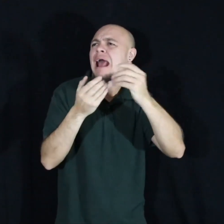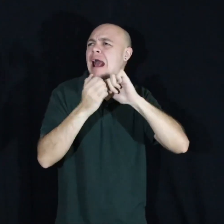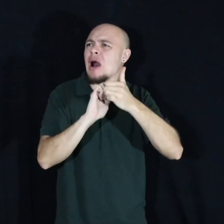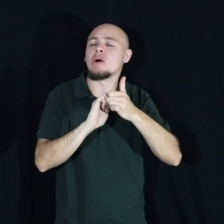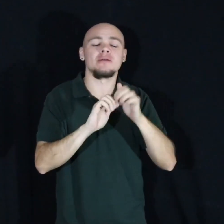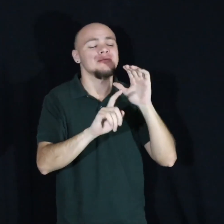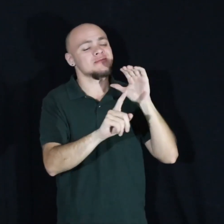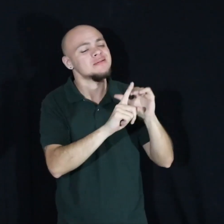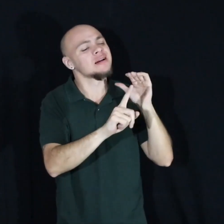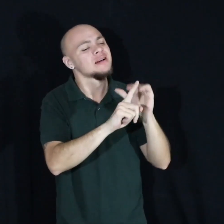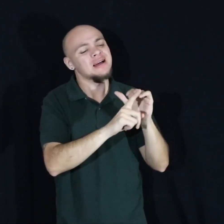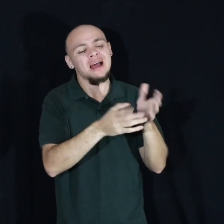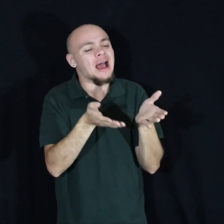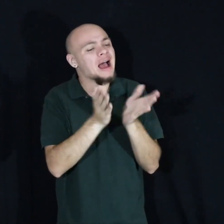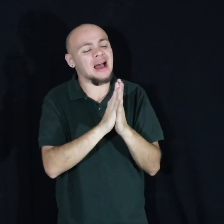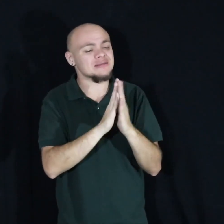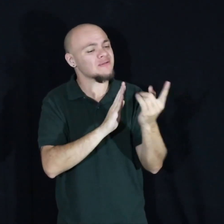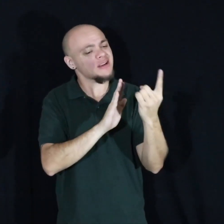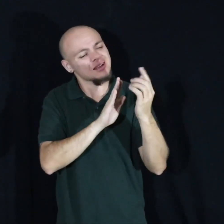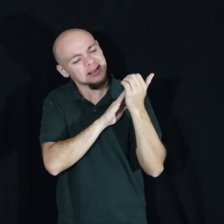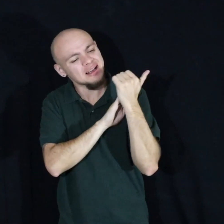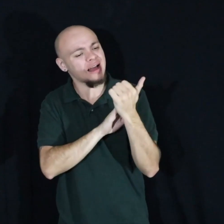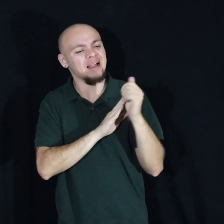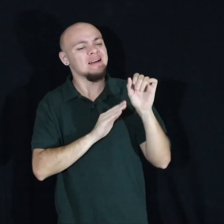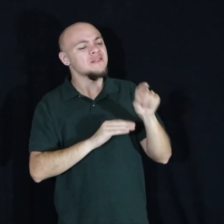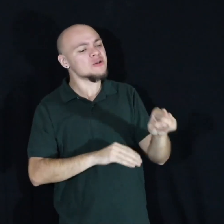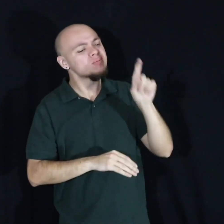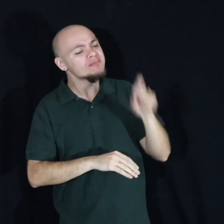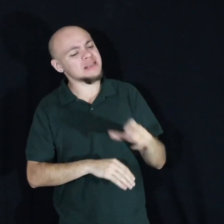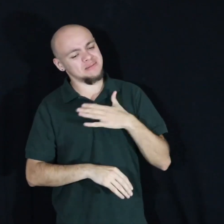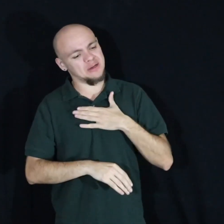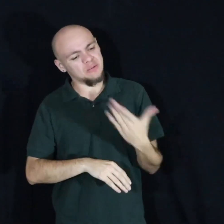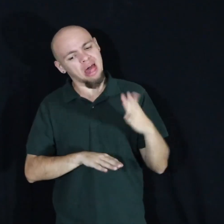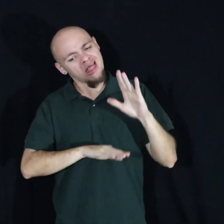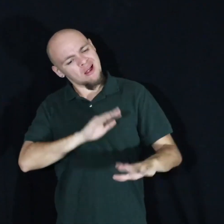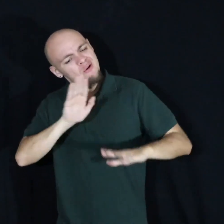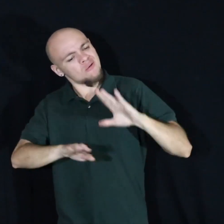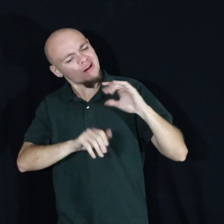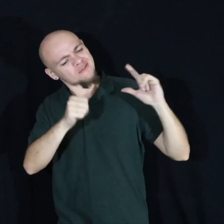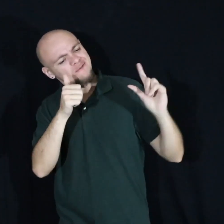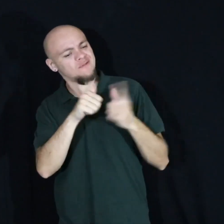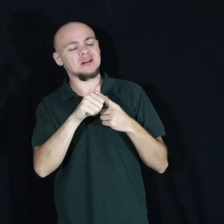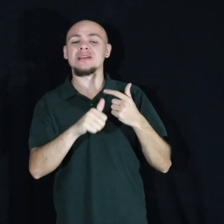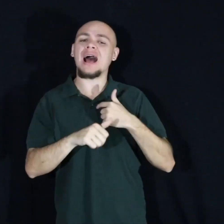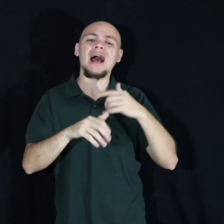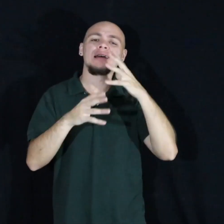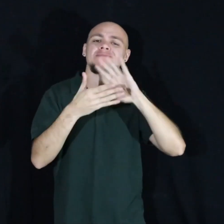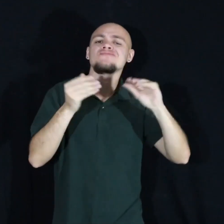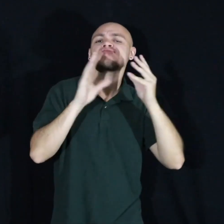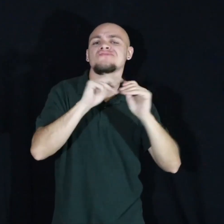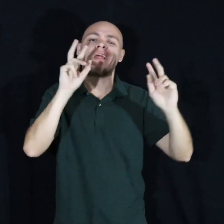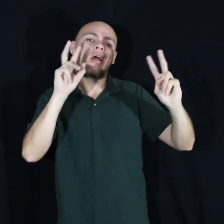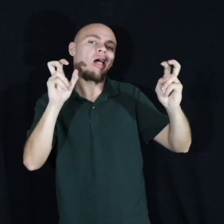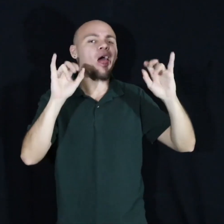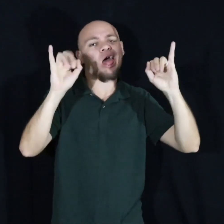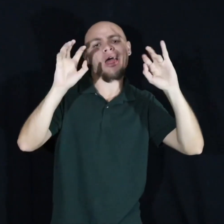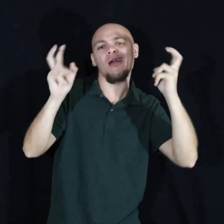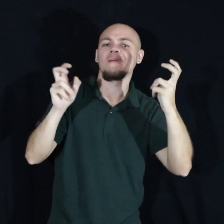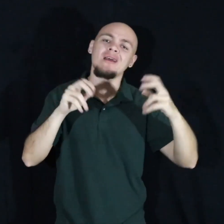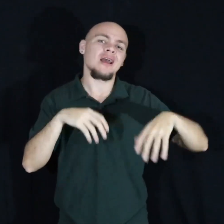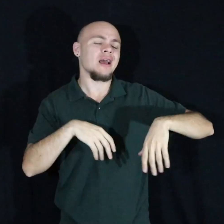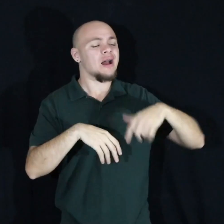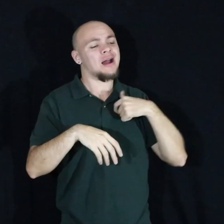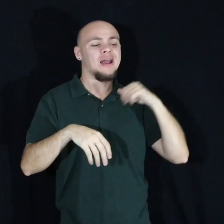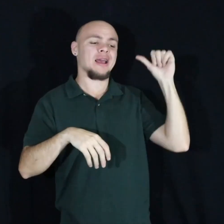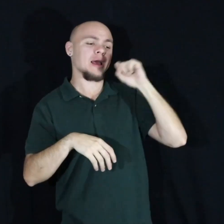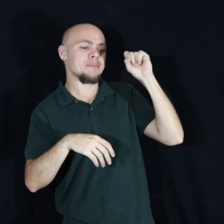remind him he cannot ask for one to guide his footsteps if he's not willing to move his feet first. I speak in cliches, talk of butterflies and phoenixes and of